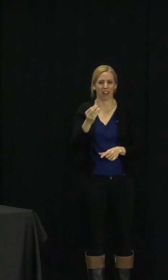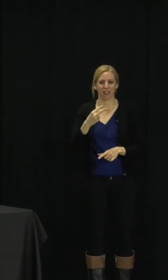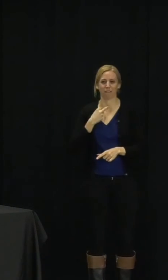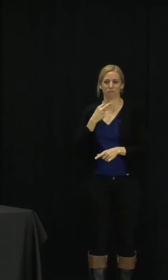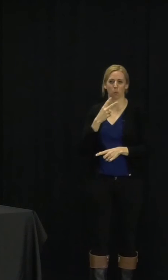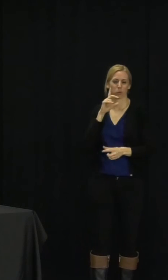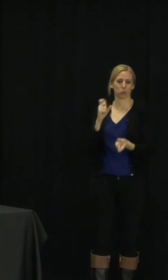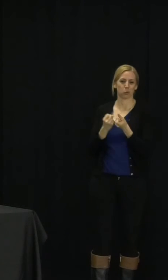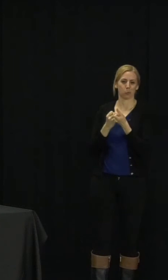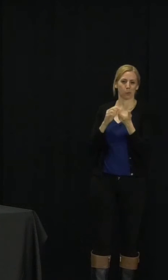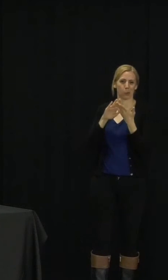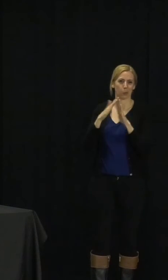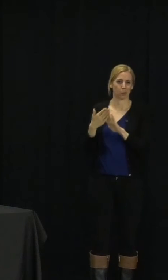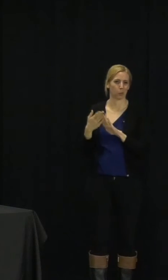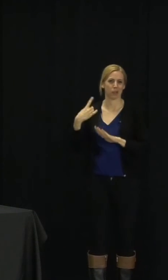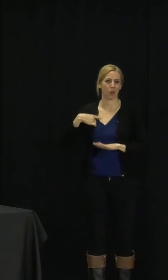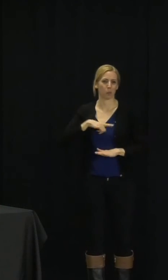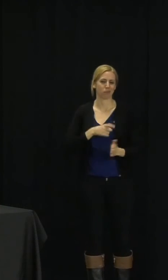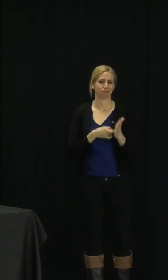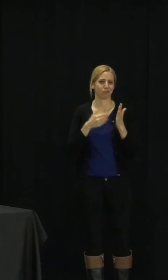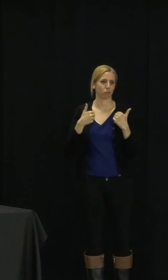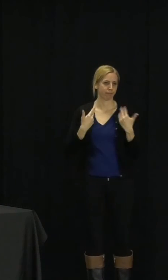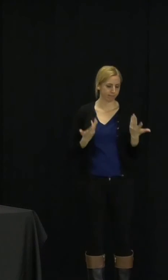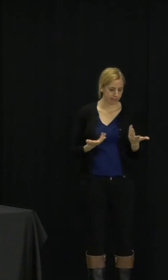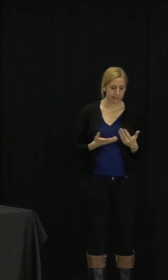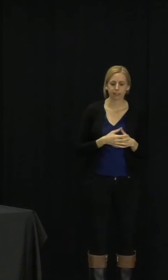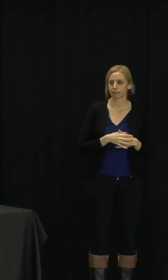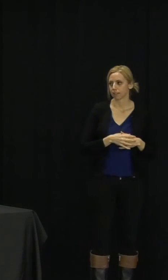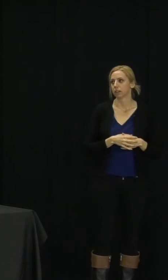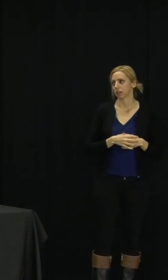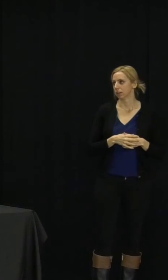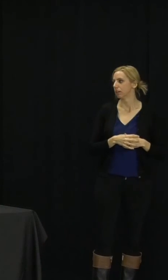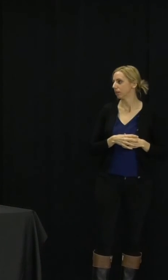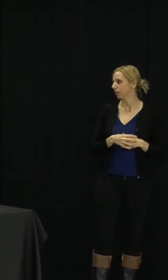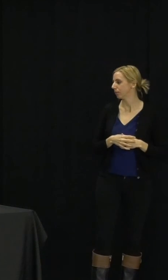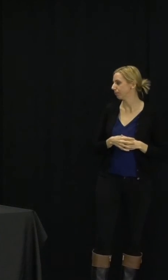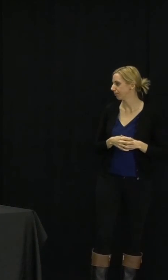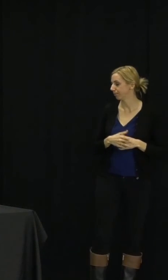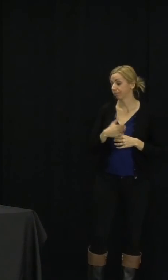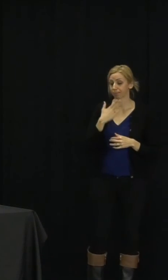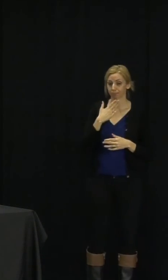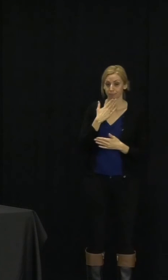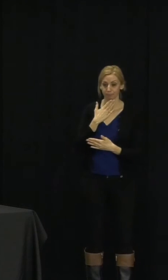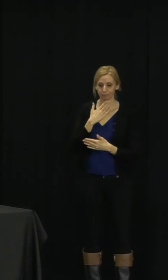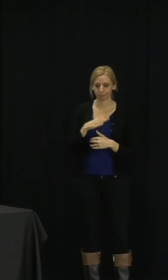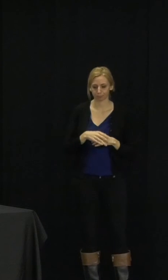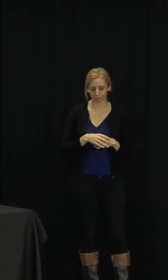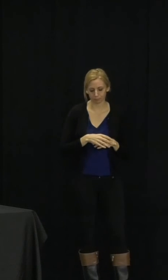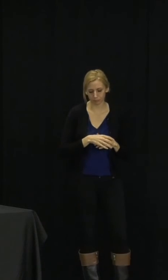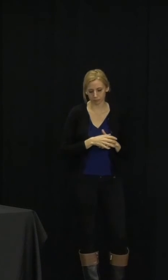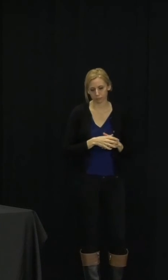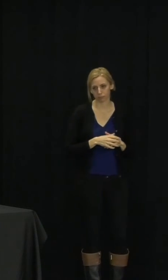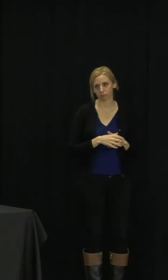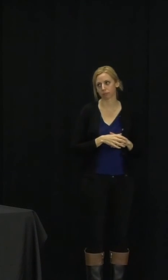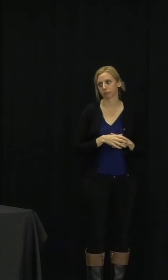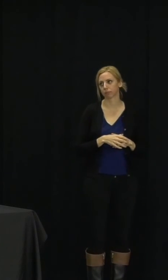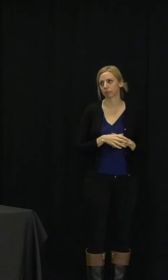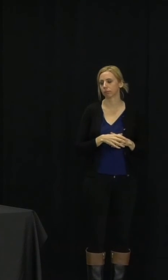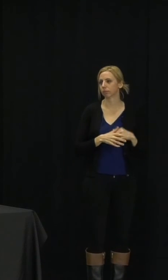crazy. But think about all of the cultural workers that you know that are activating their